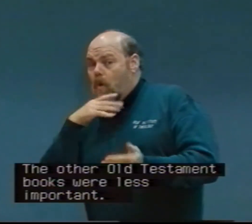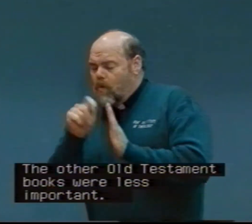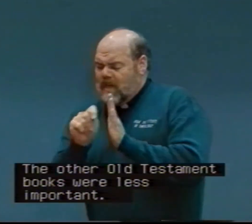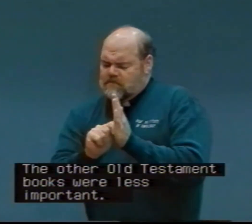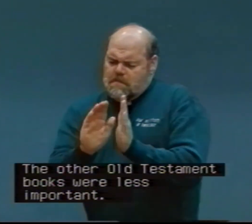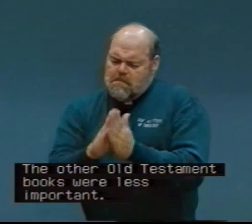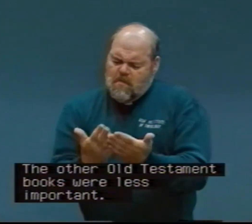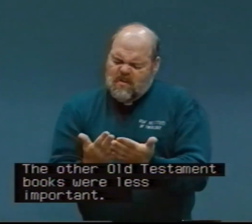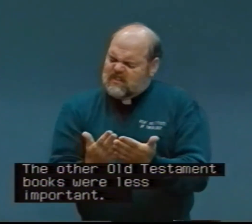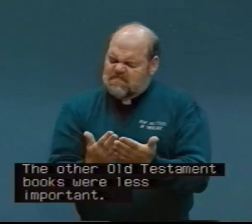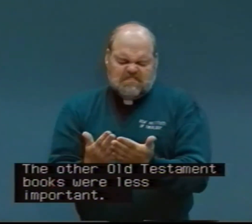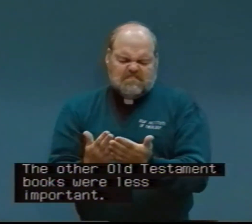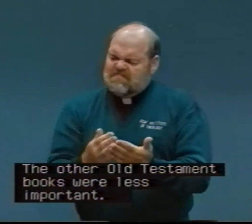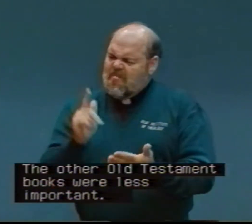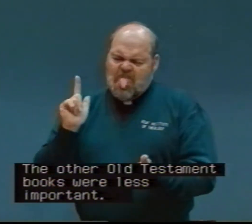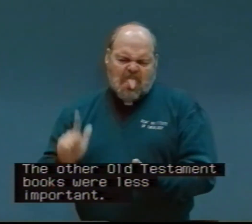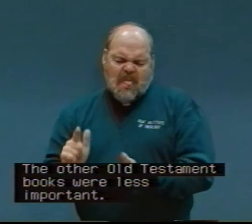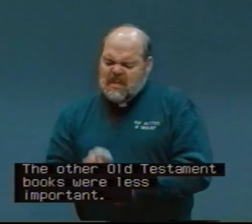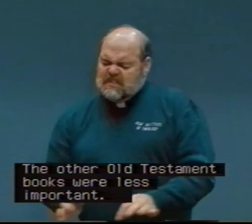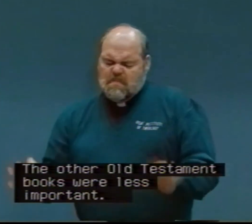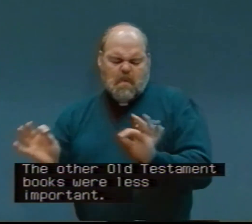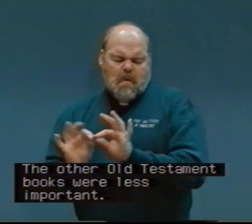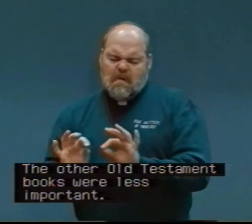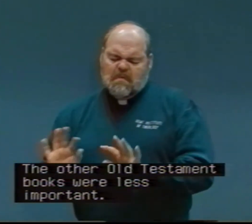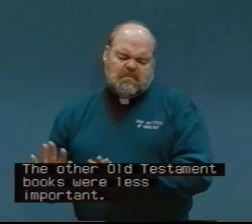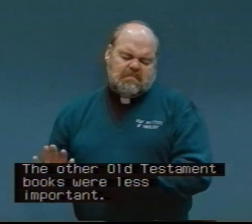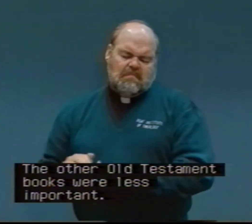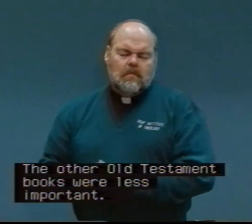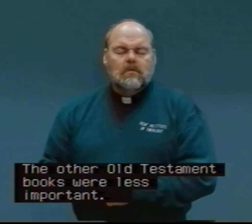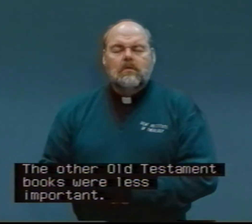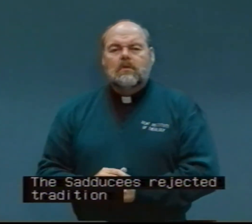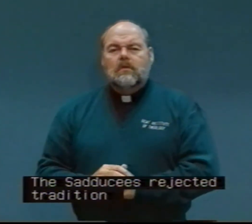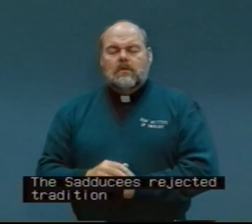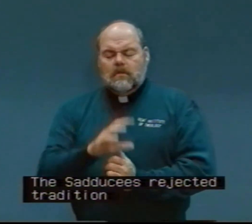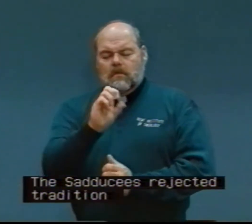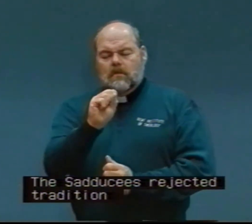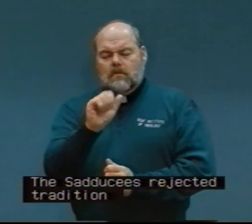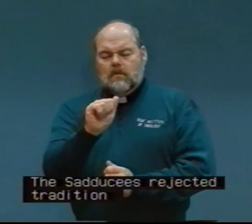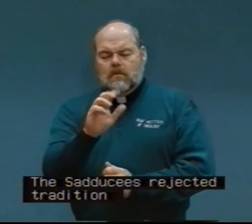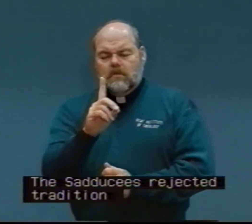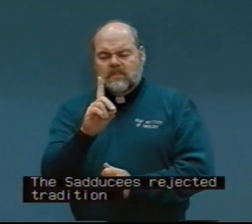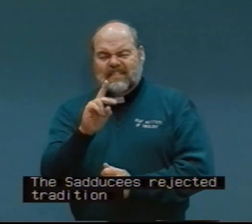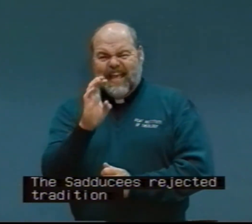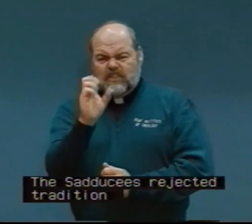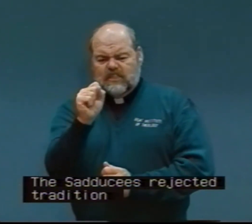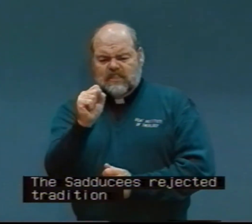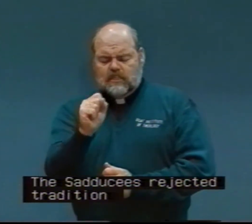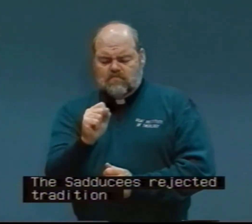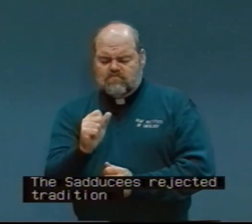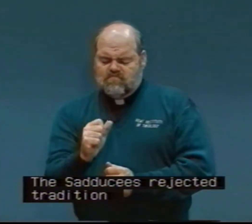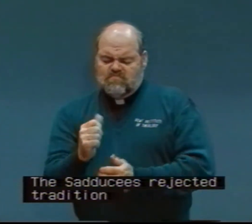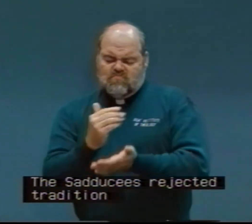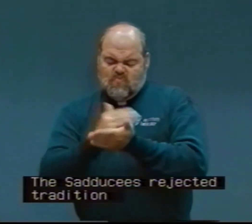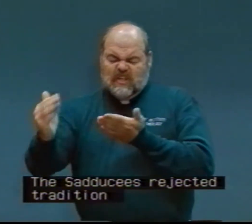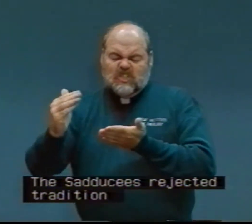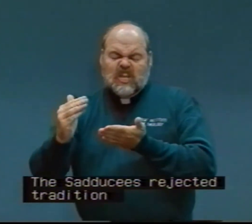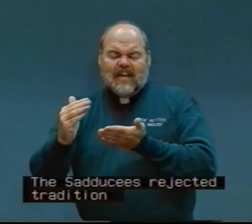important. The other Old Testament books were less important. The Sadducees